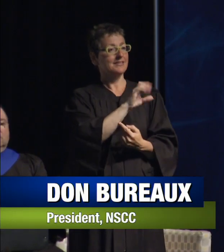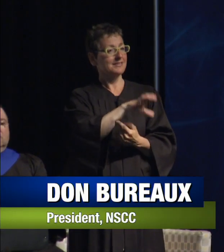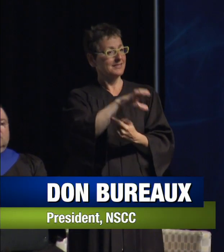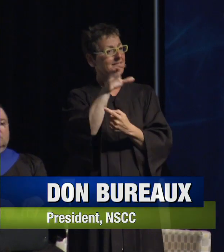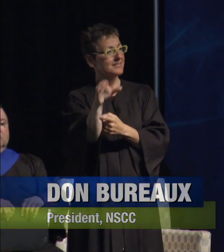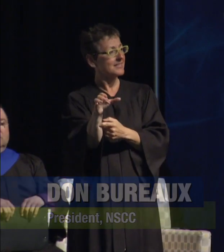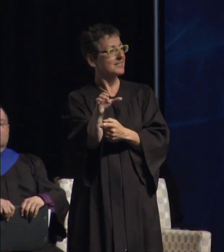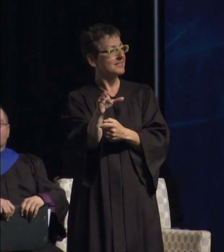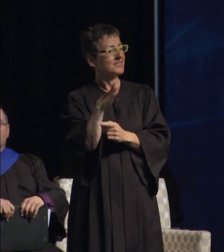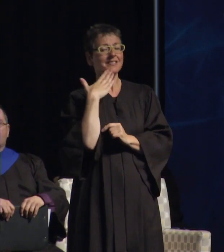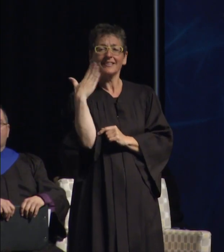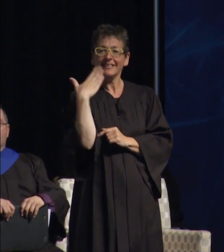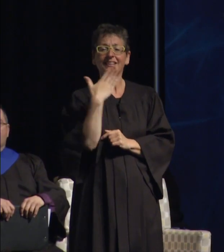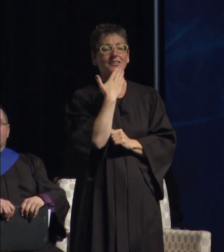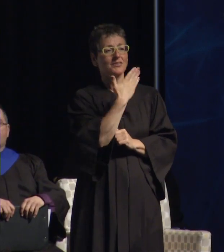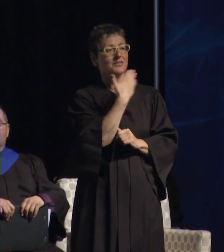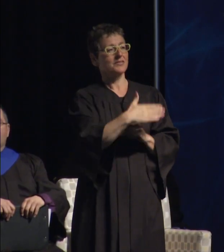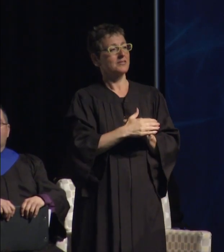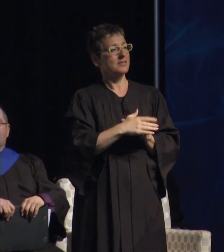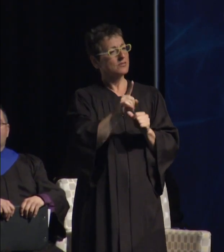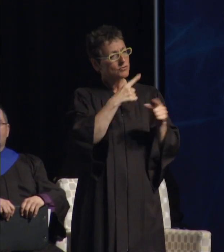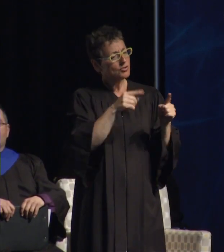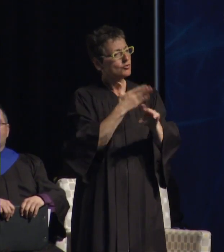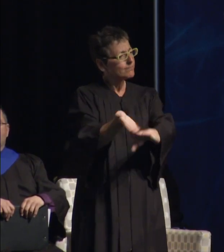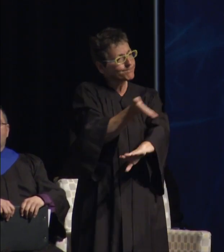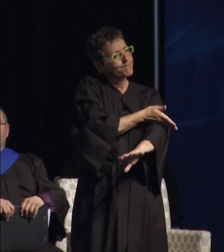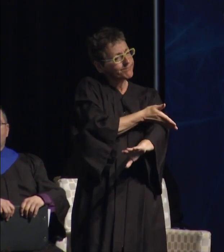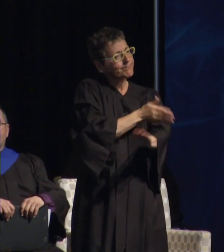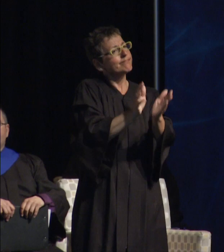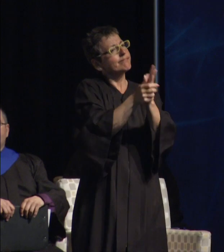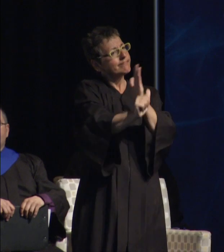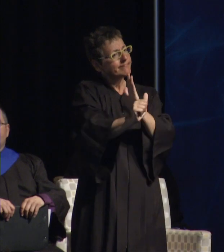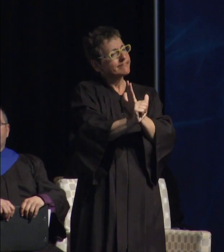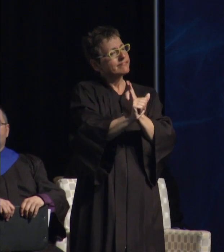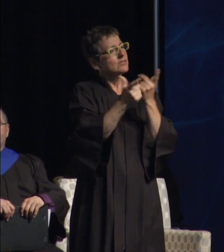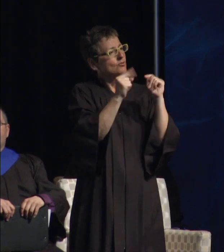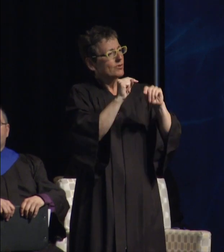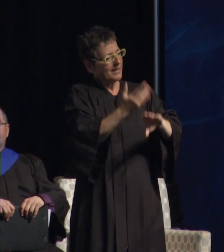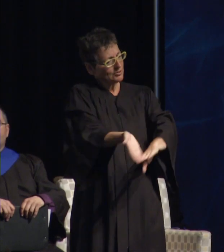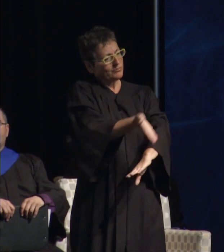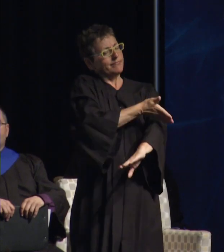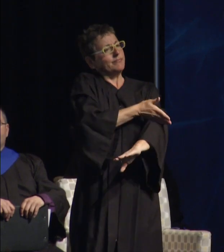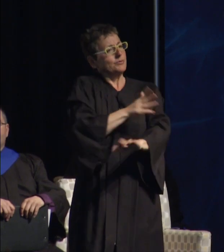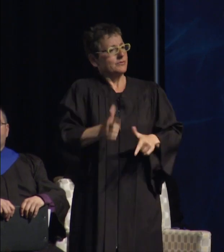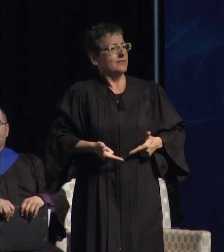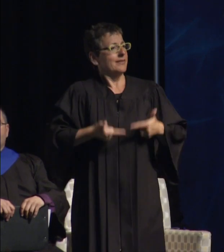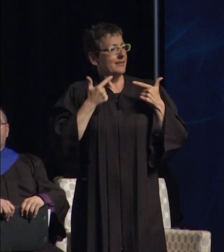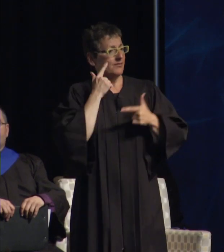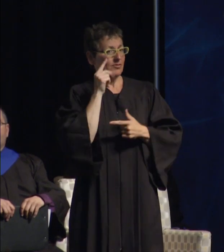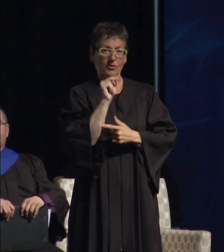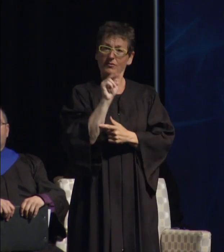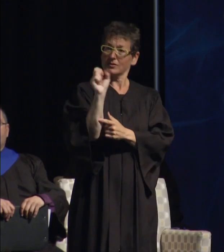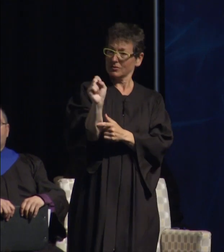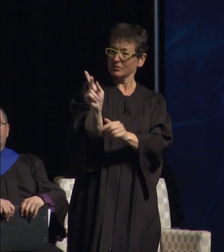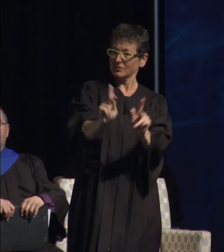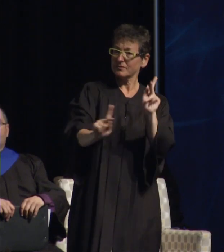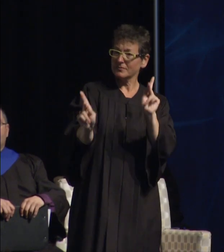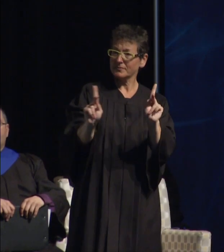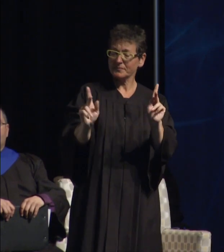learning, to acquire the skills and knowledge that you'll use to build the economy and quality of life for Nova